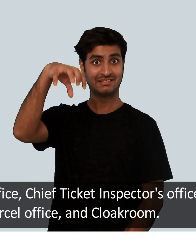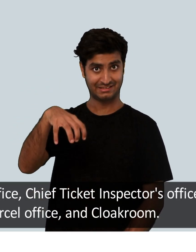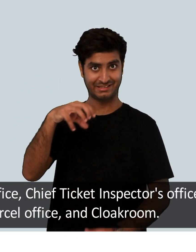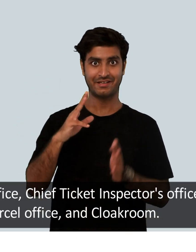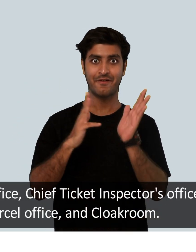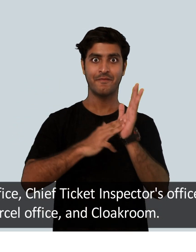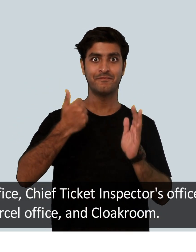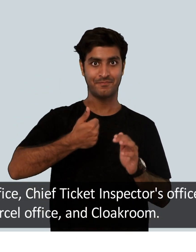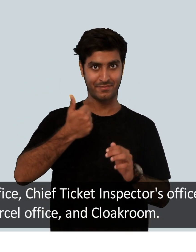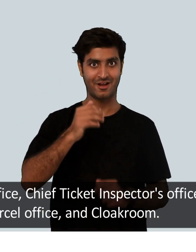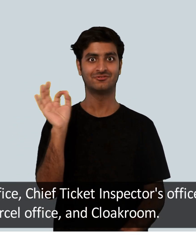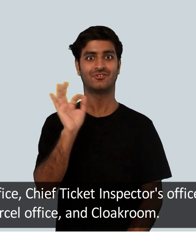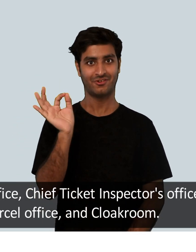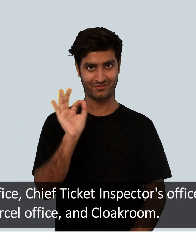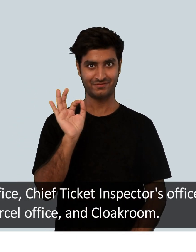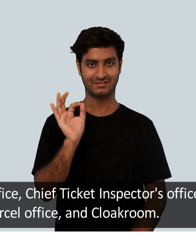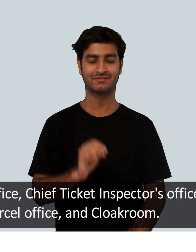parcel office and cloak room.